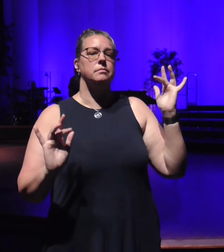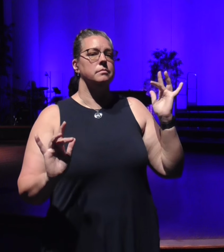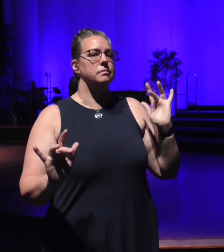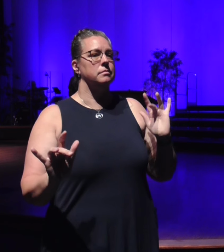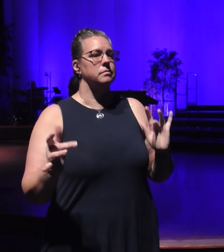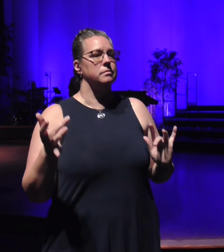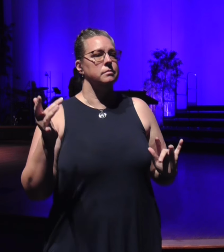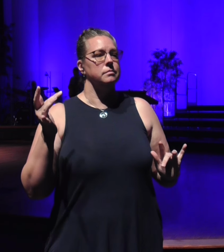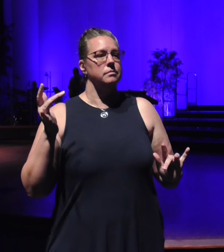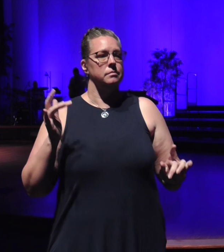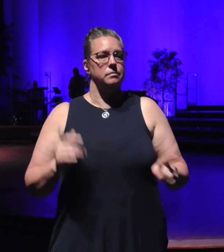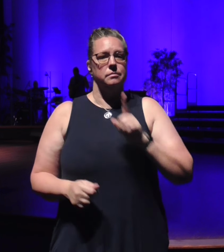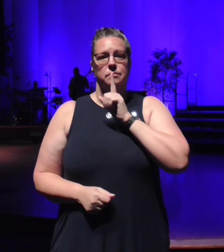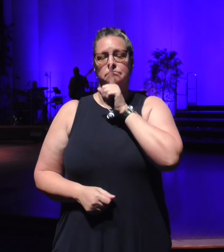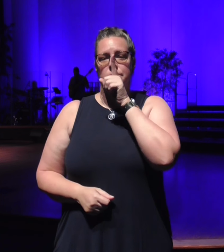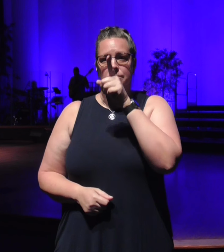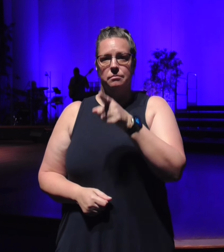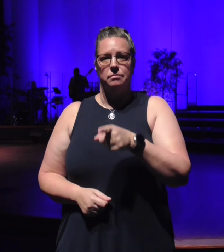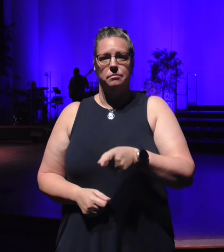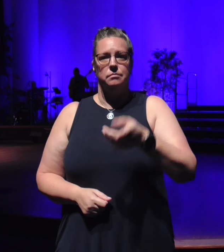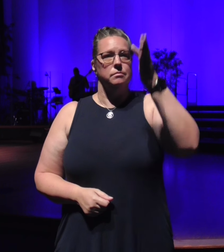each face.